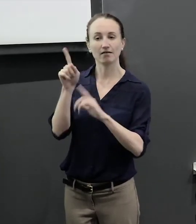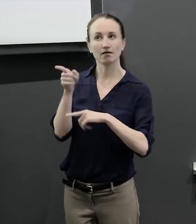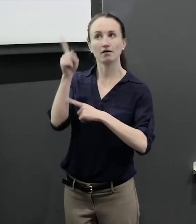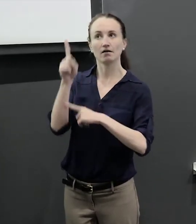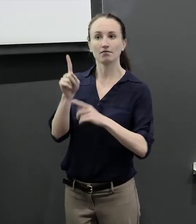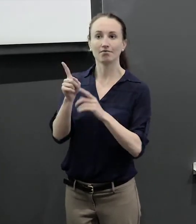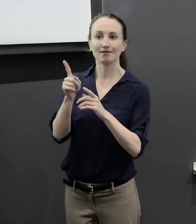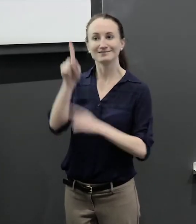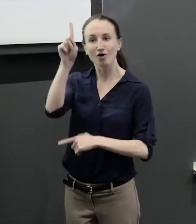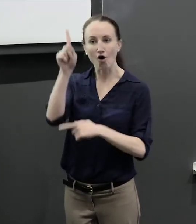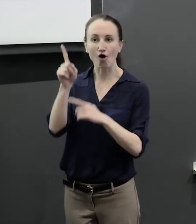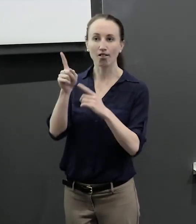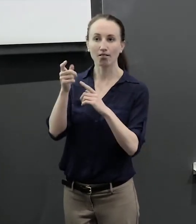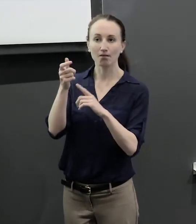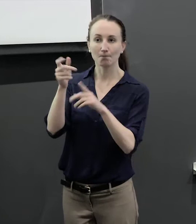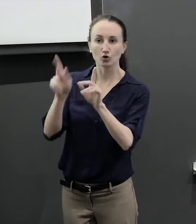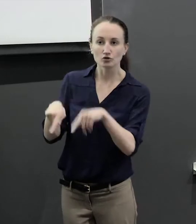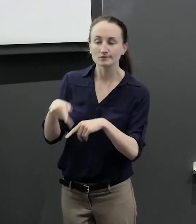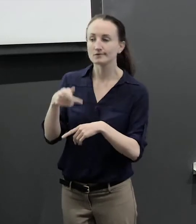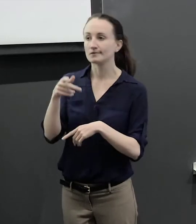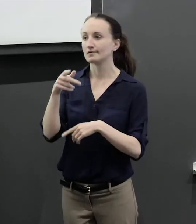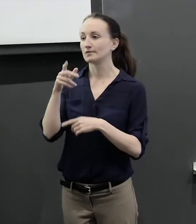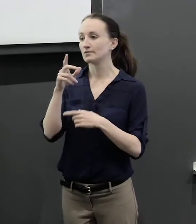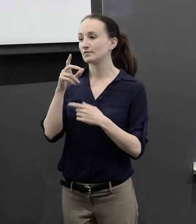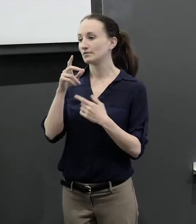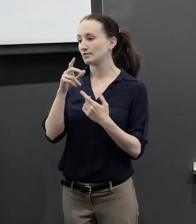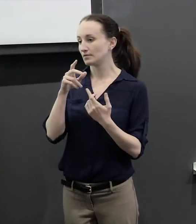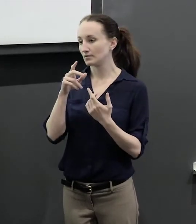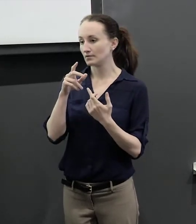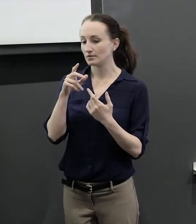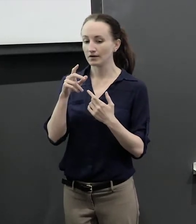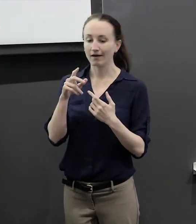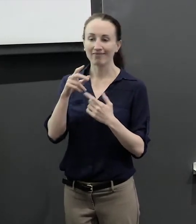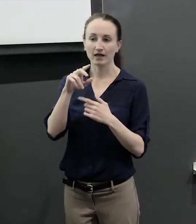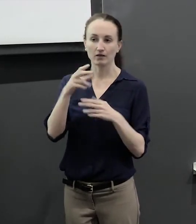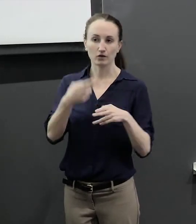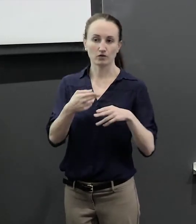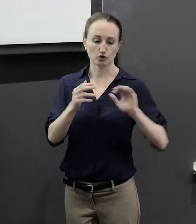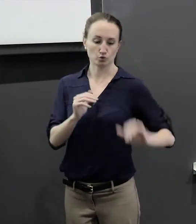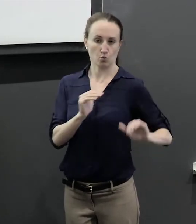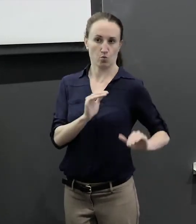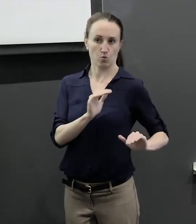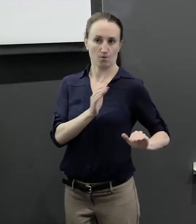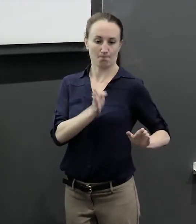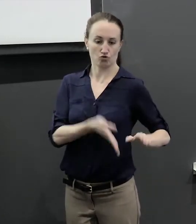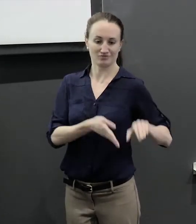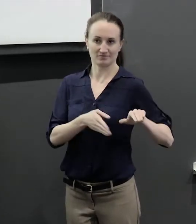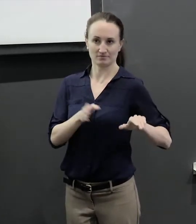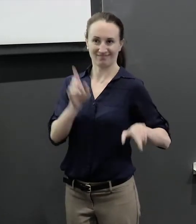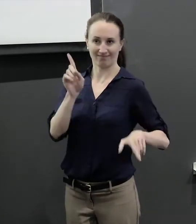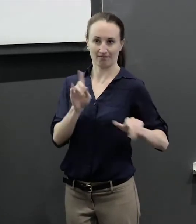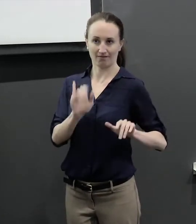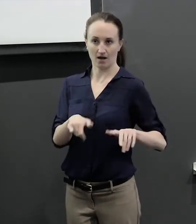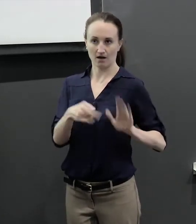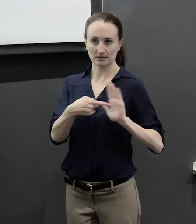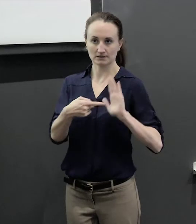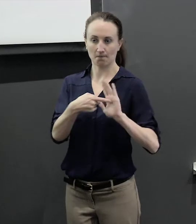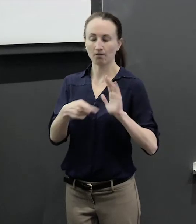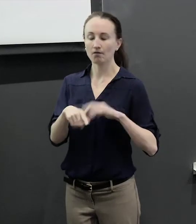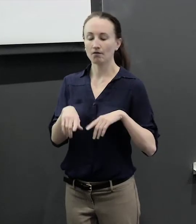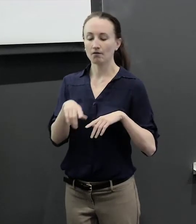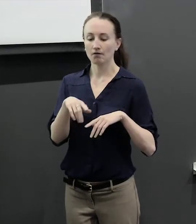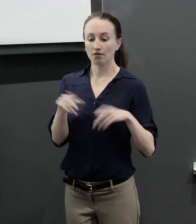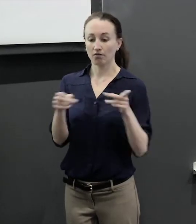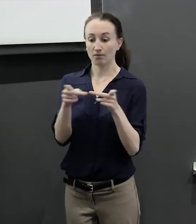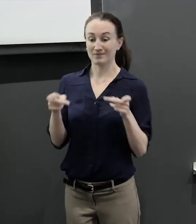the tall person in himself, and so the short person is. But in this case, the position